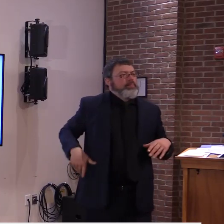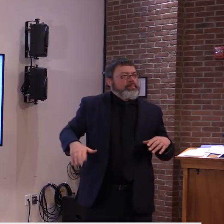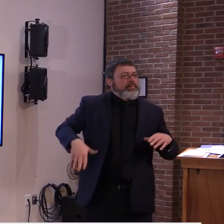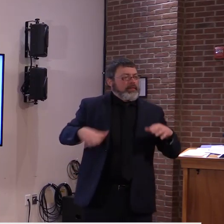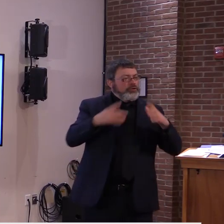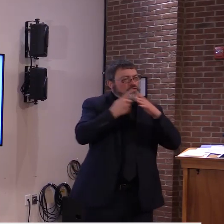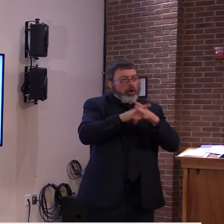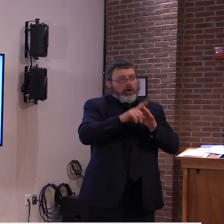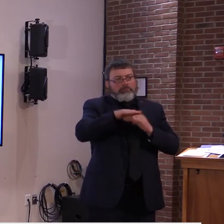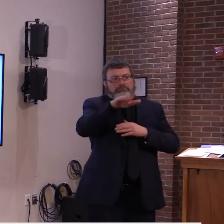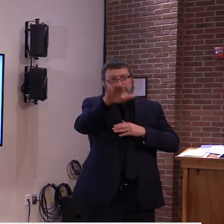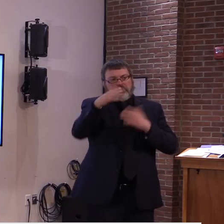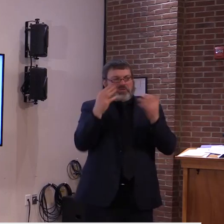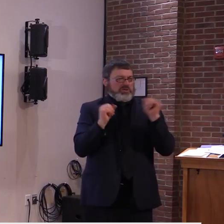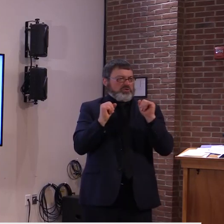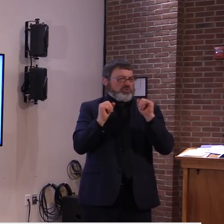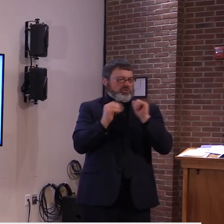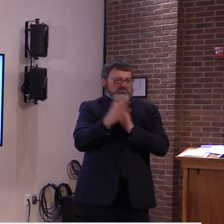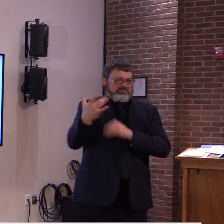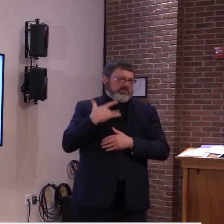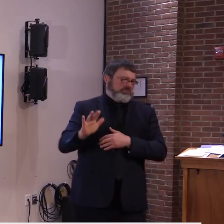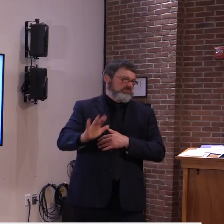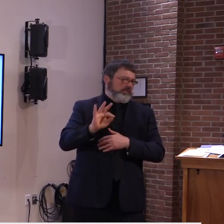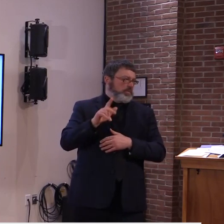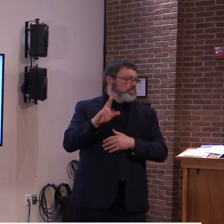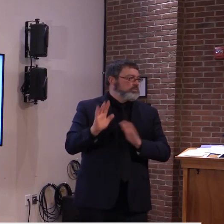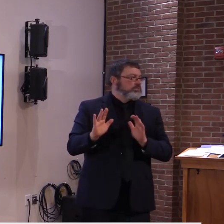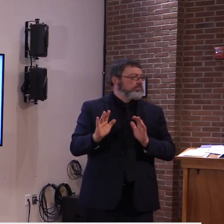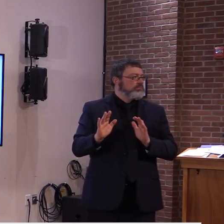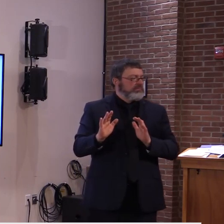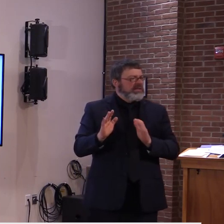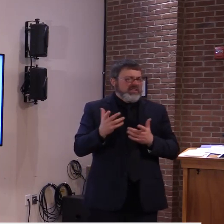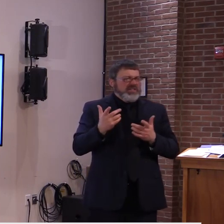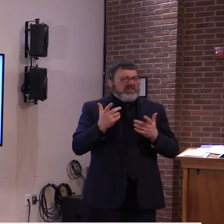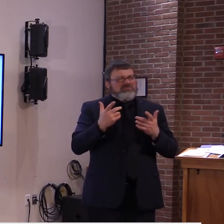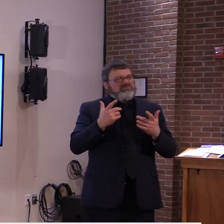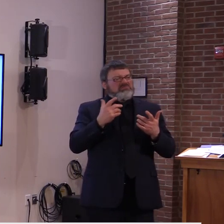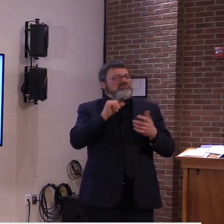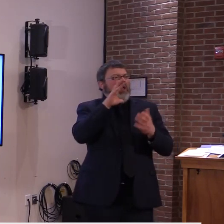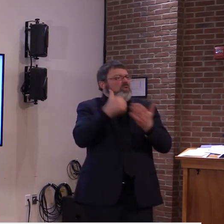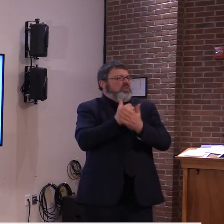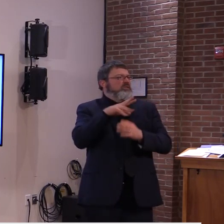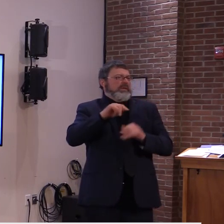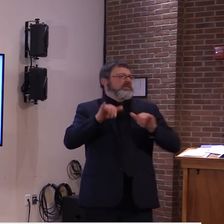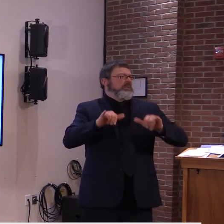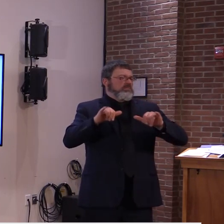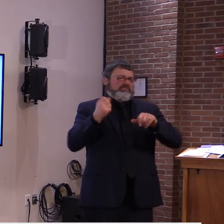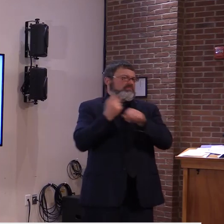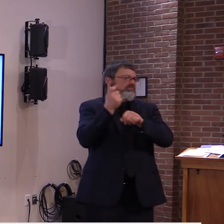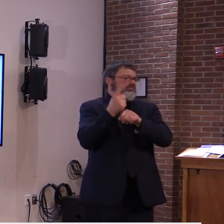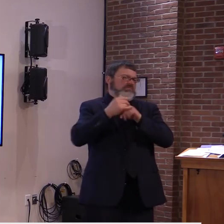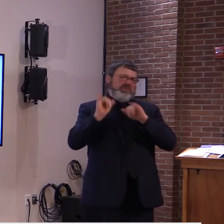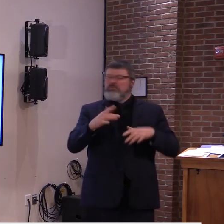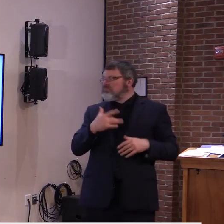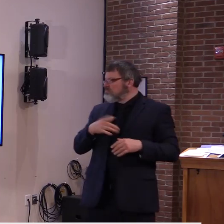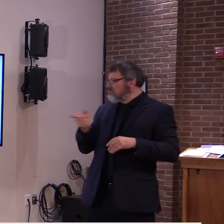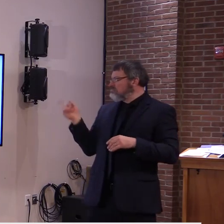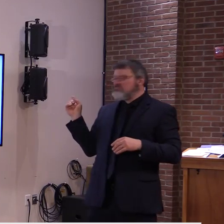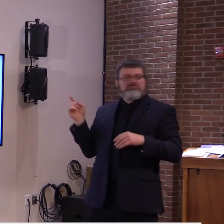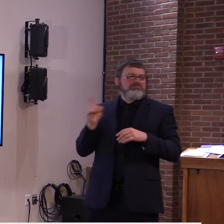much how it's appearing in the rest of the country as well. So at the present time, we don't have to have undue